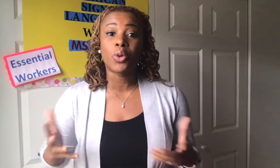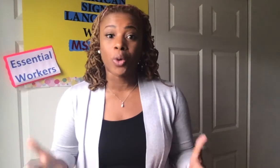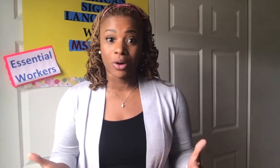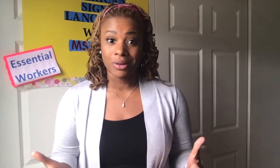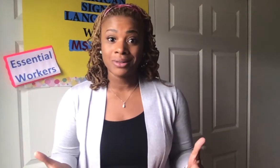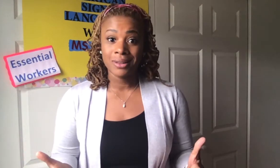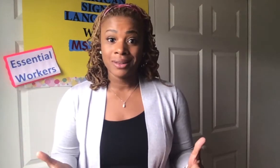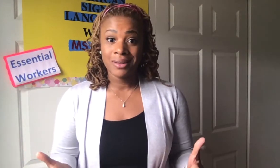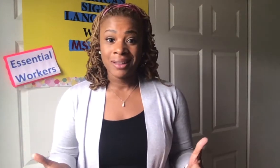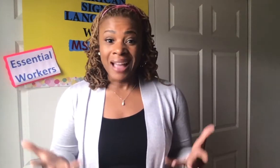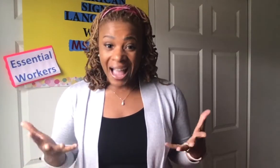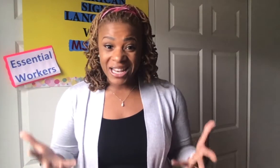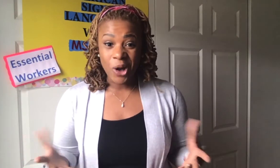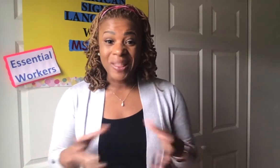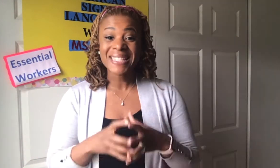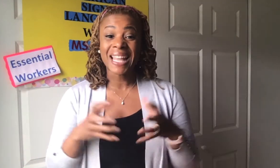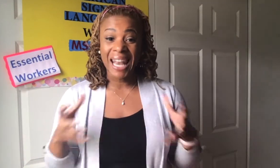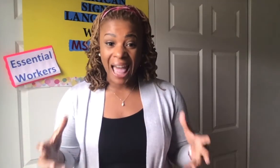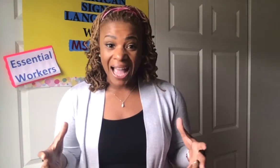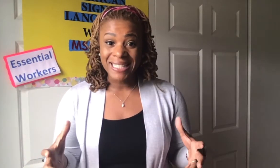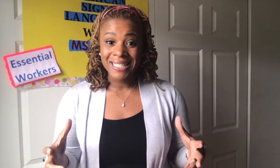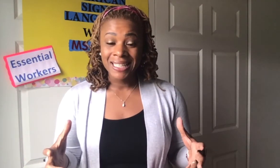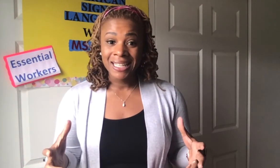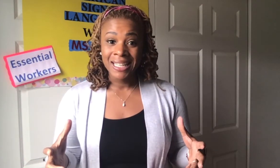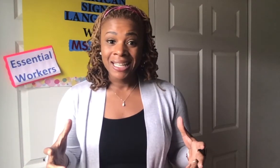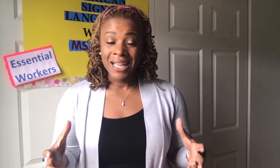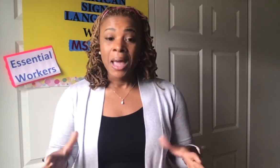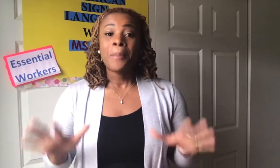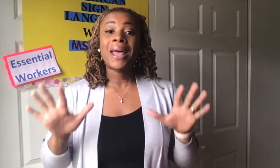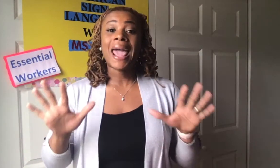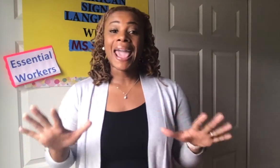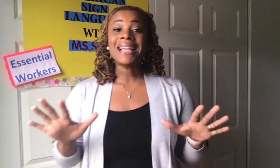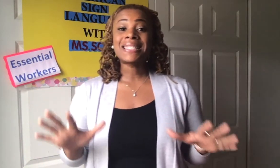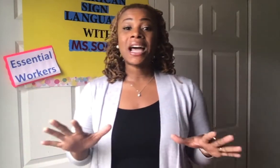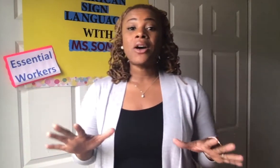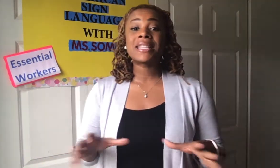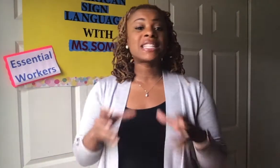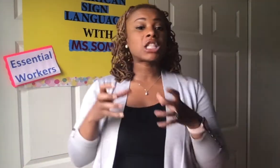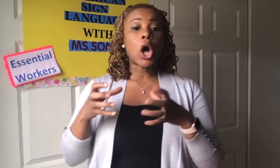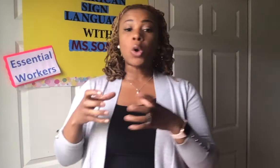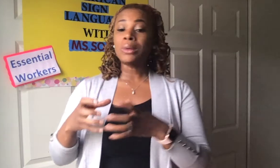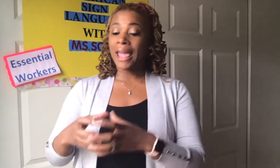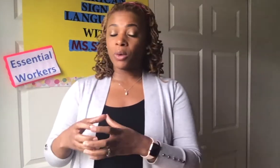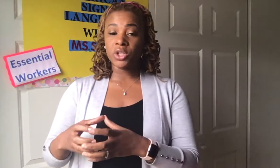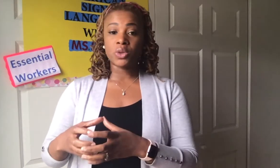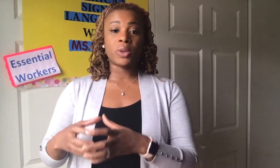world. I know, that's a lot. But ASL is its own language with its